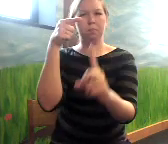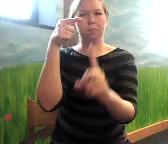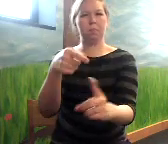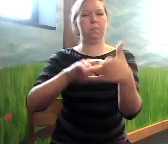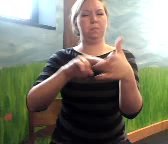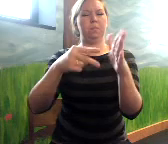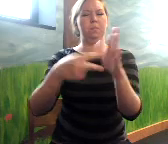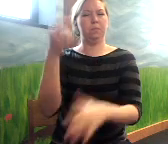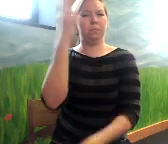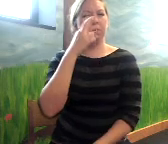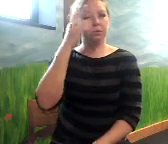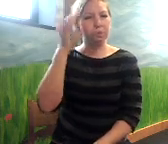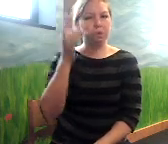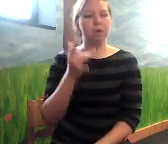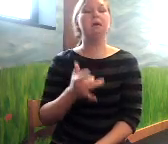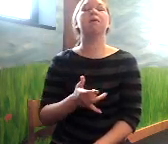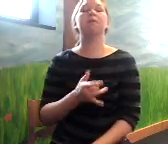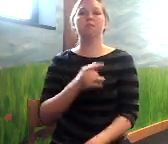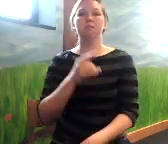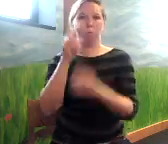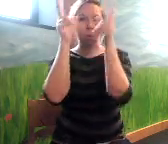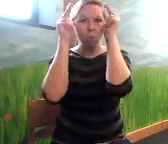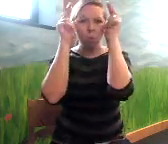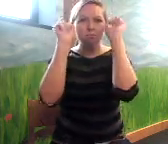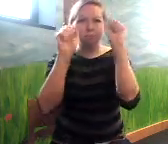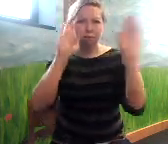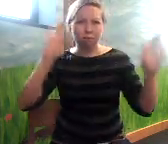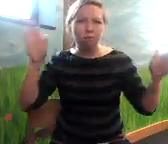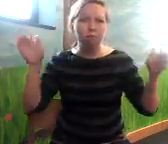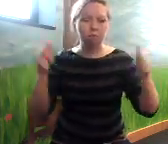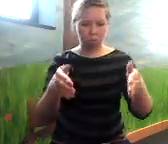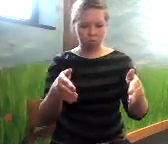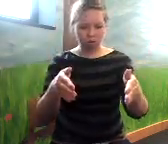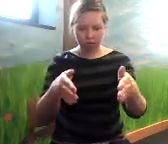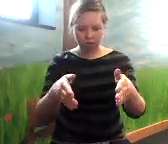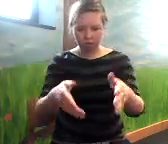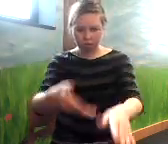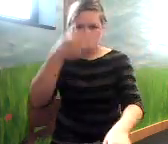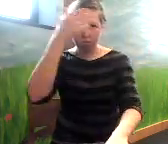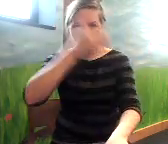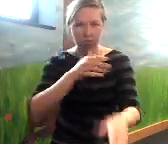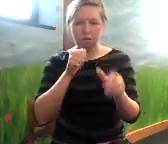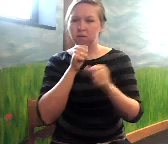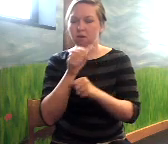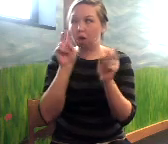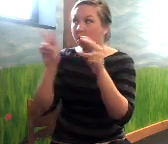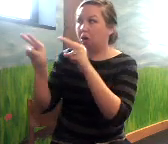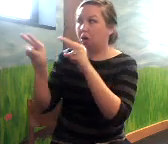eyes. The idea is to keep that horse focused only on what's in front of it.